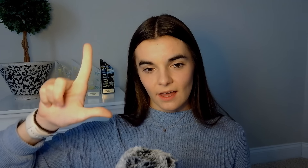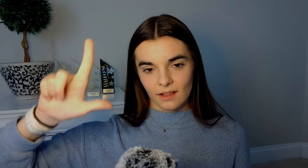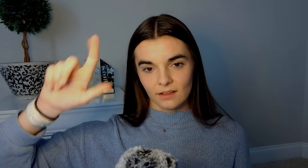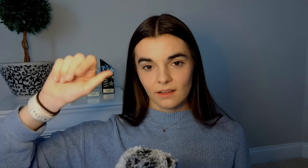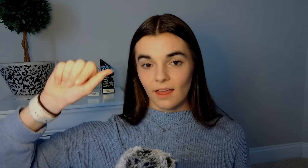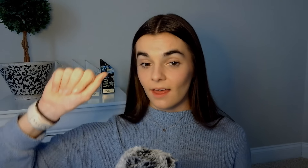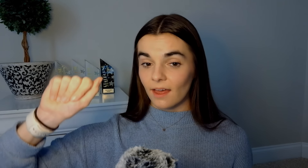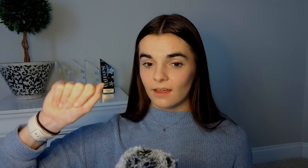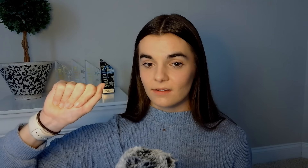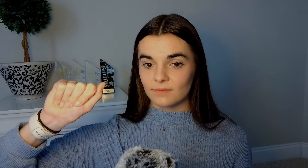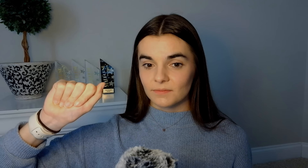Pamela.